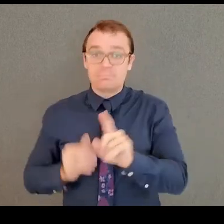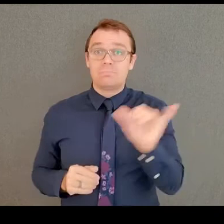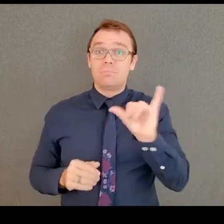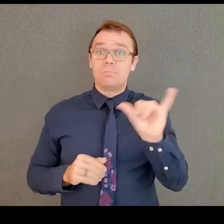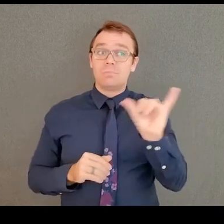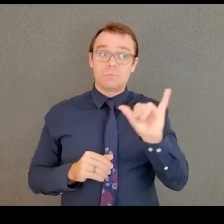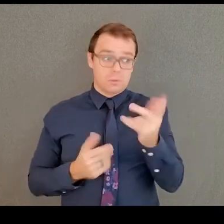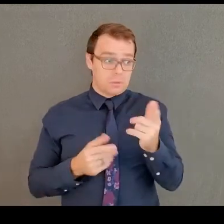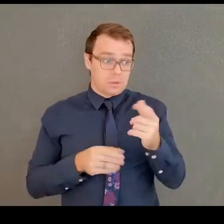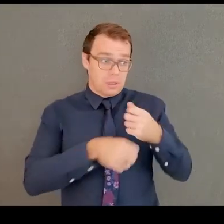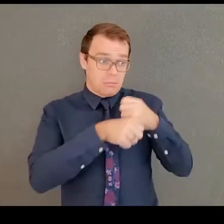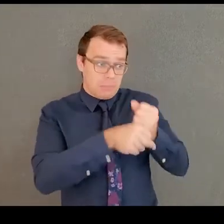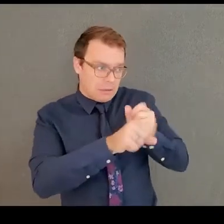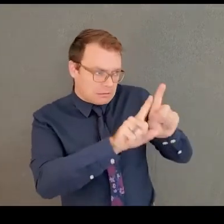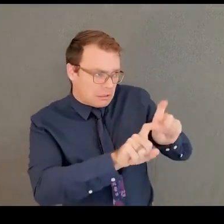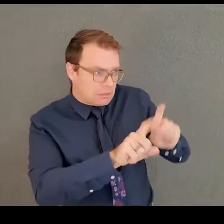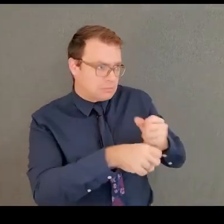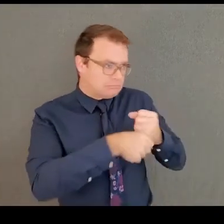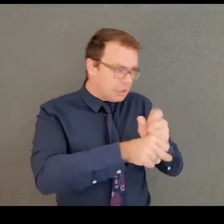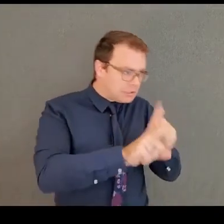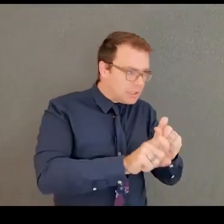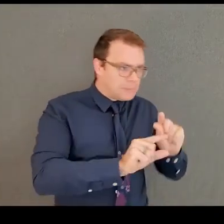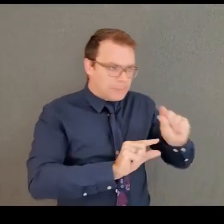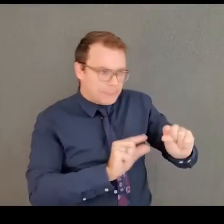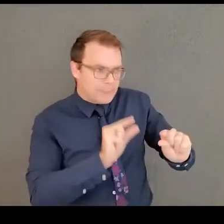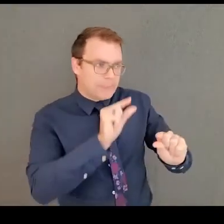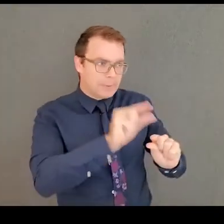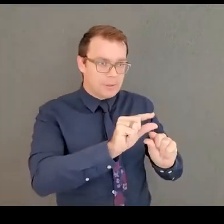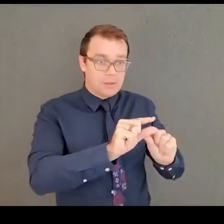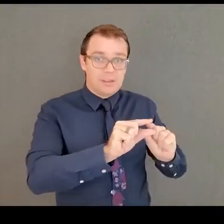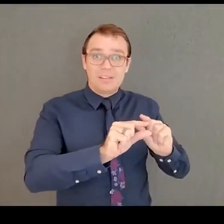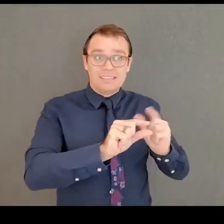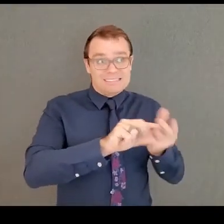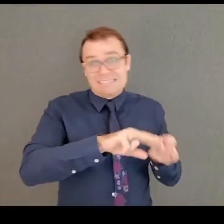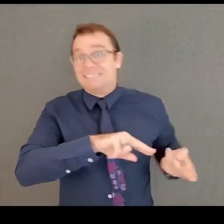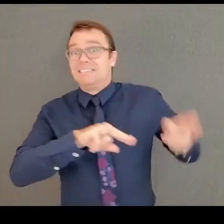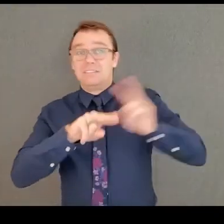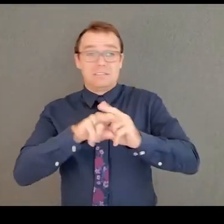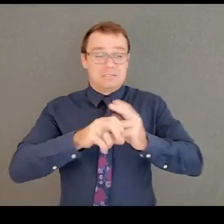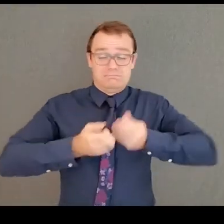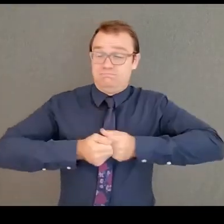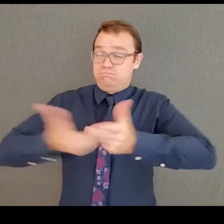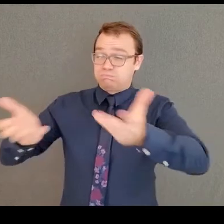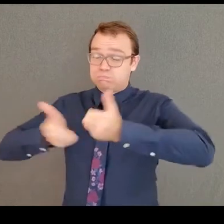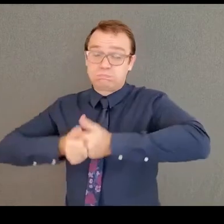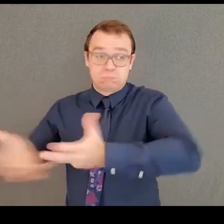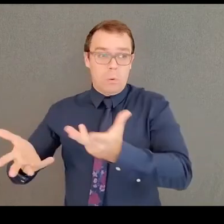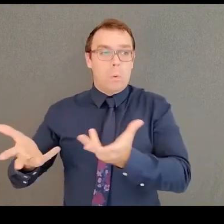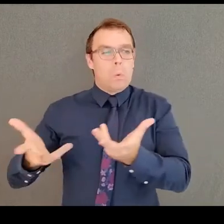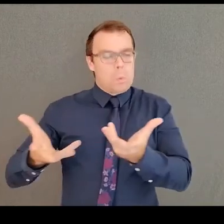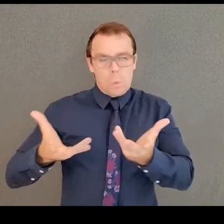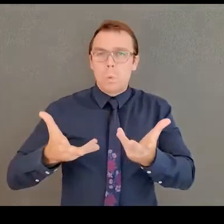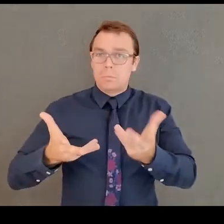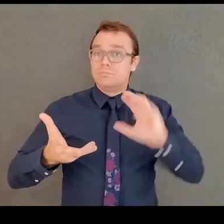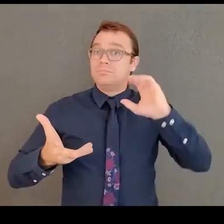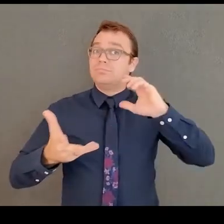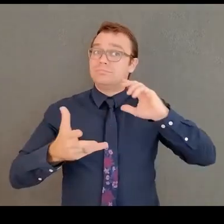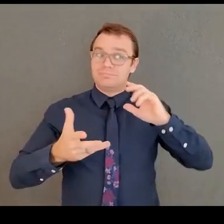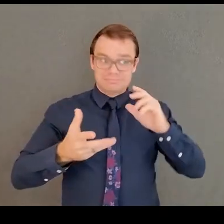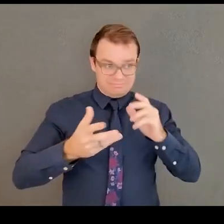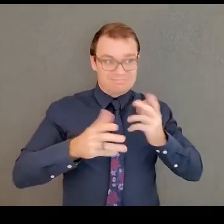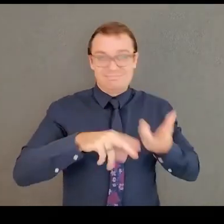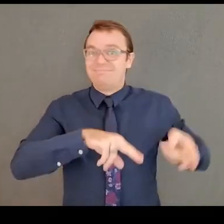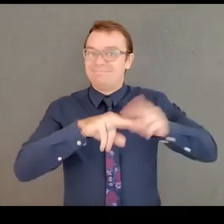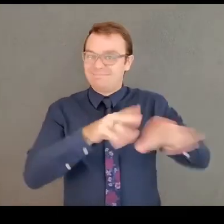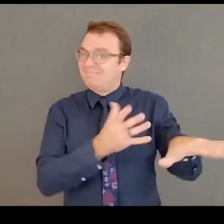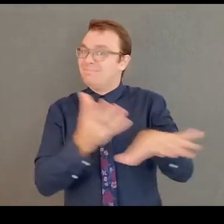Importantly, the manufacturing procedures that are required to go from small to large batches of vaccines are being compressed, and they are being paid for